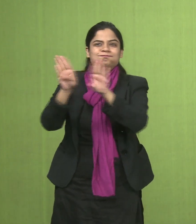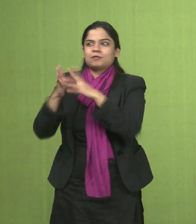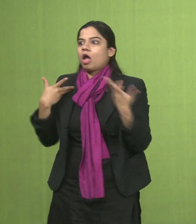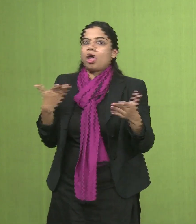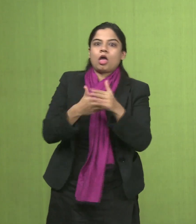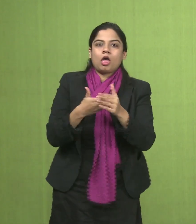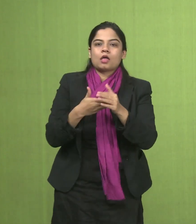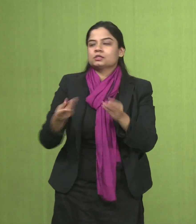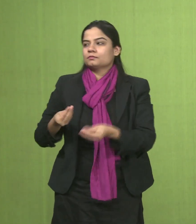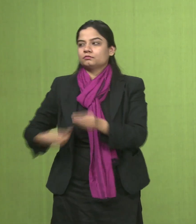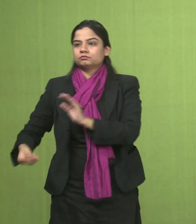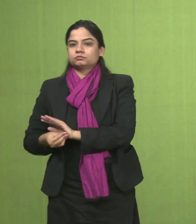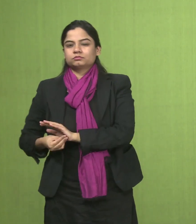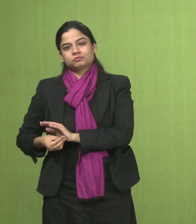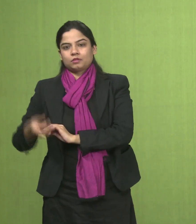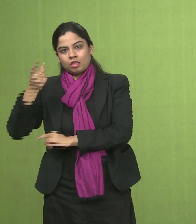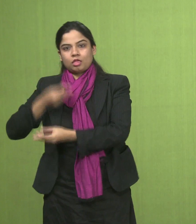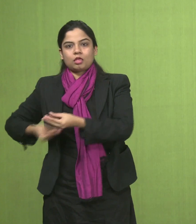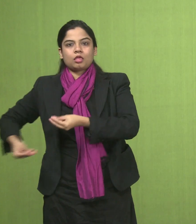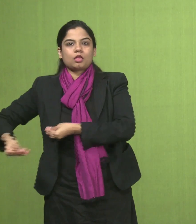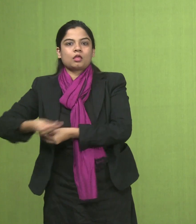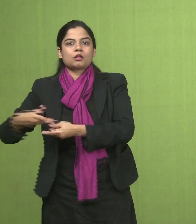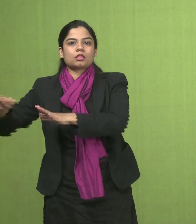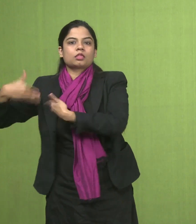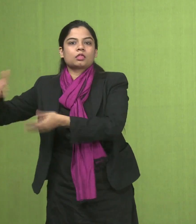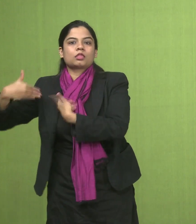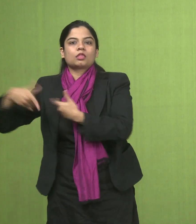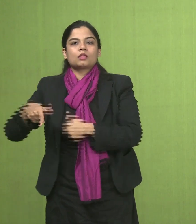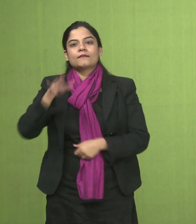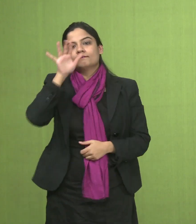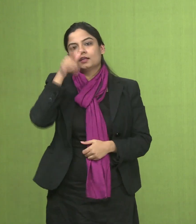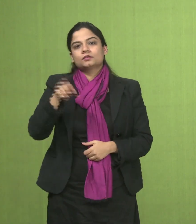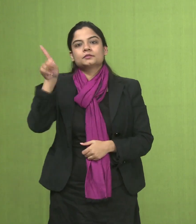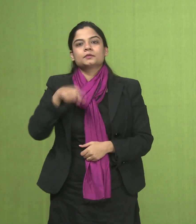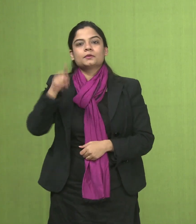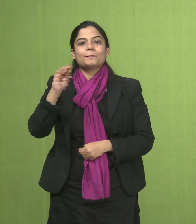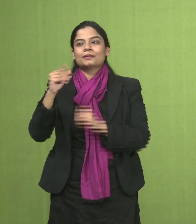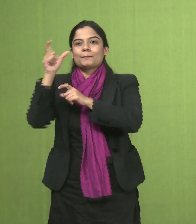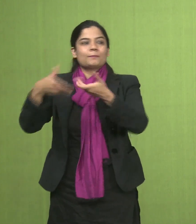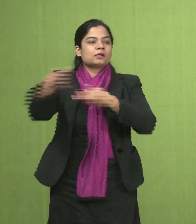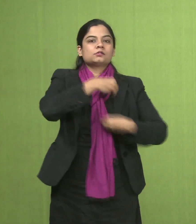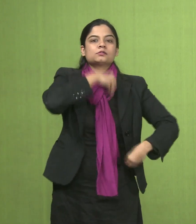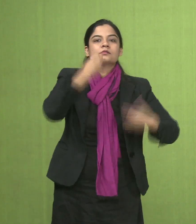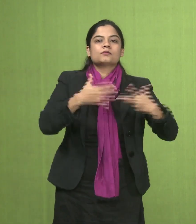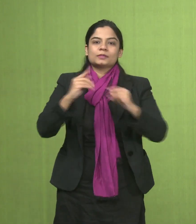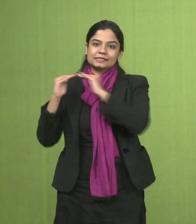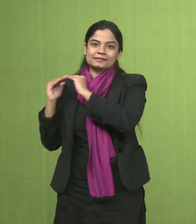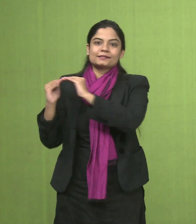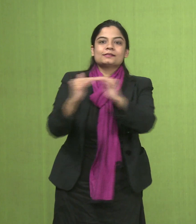were closed, people were not able to buy, people were buying in black market. So that was wrong. And it was going